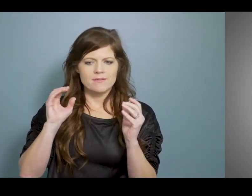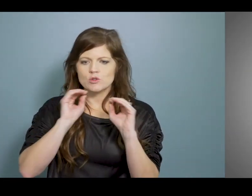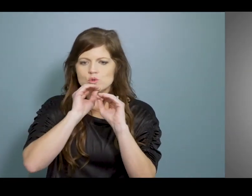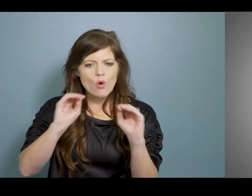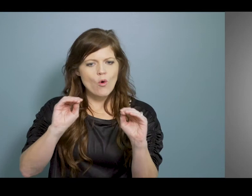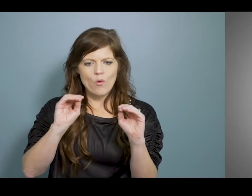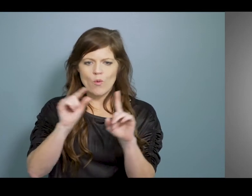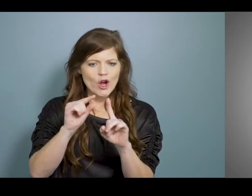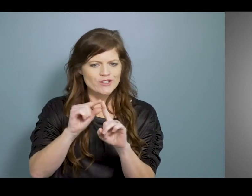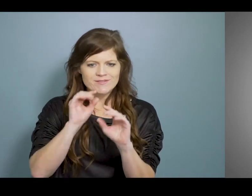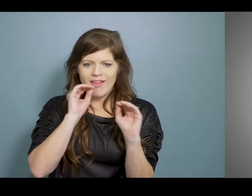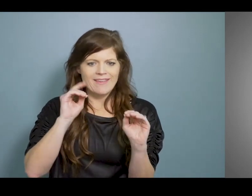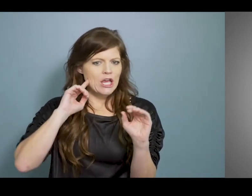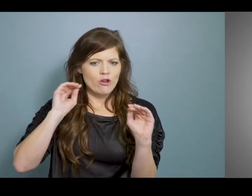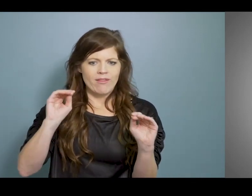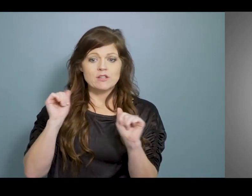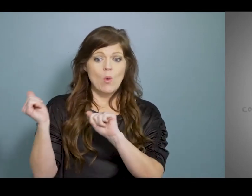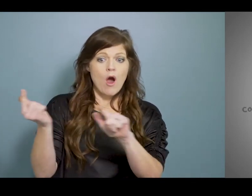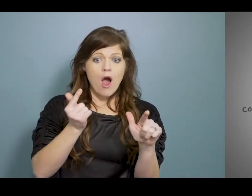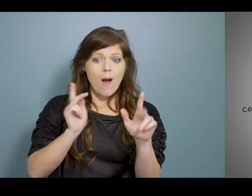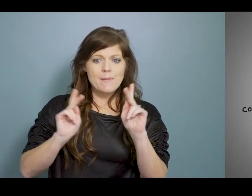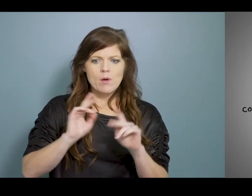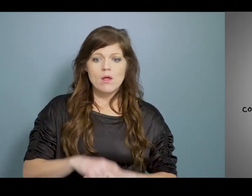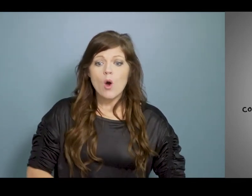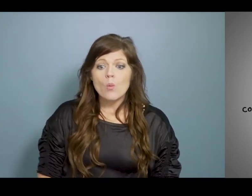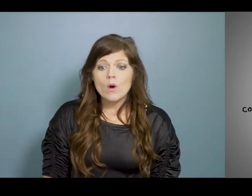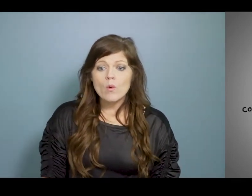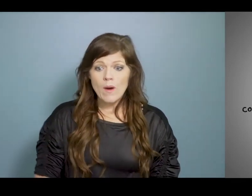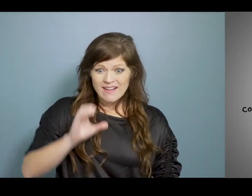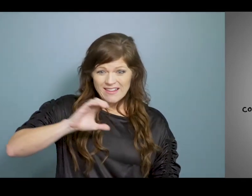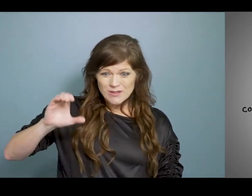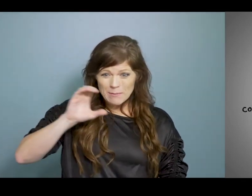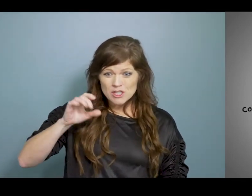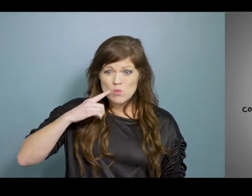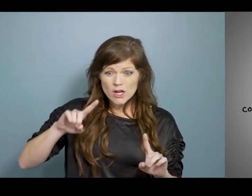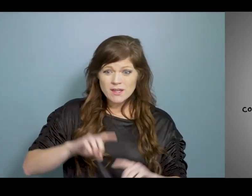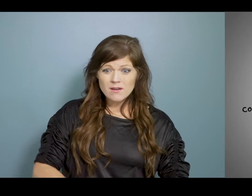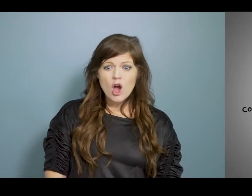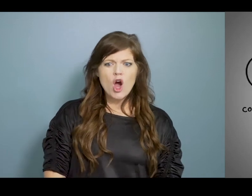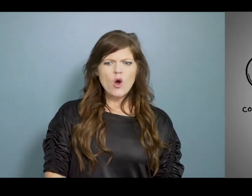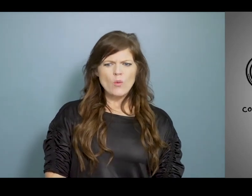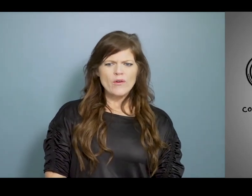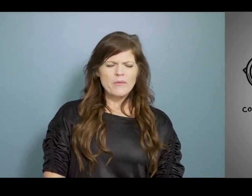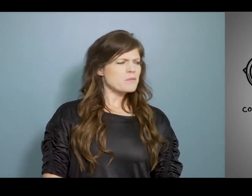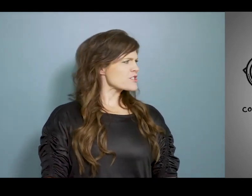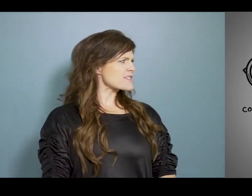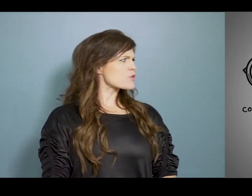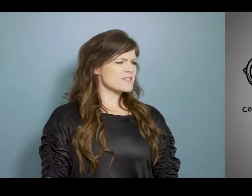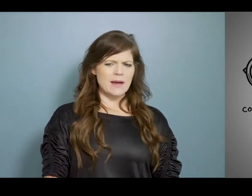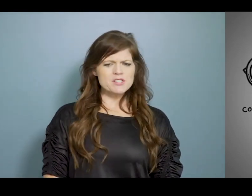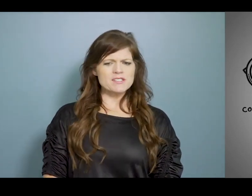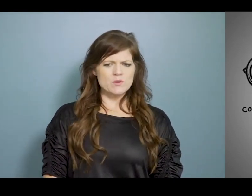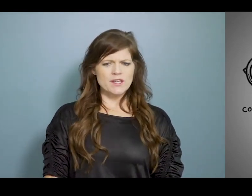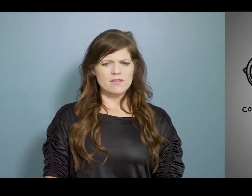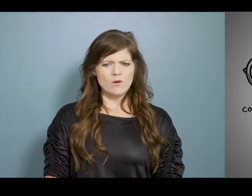This means effective action guided by your core values. Action you take because it's important to you, even if